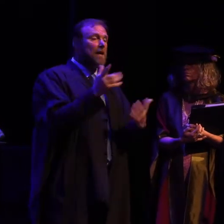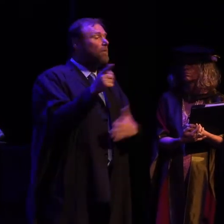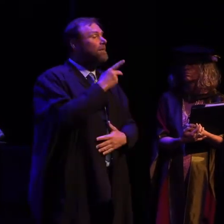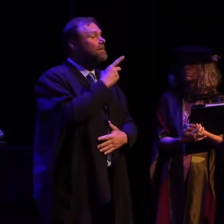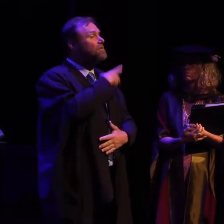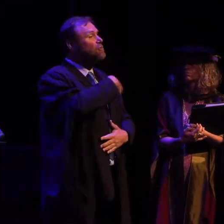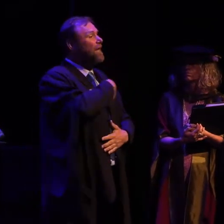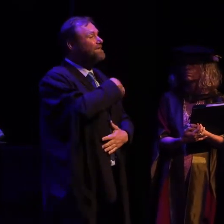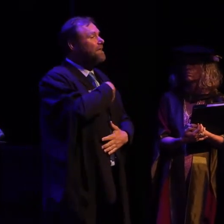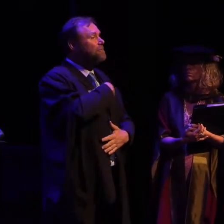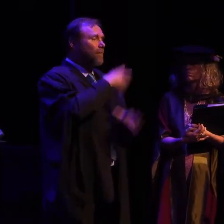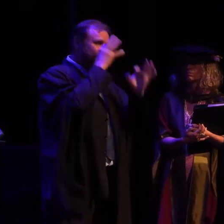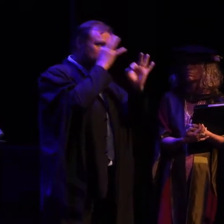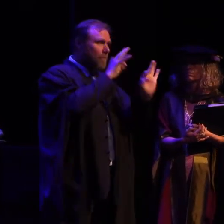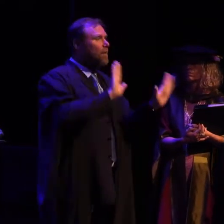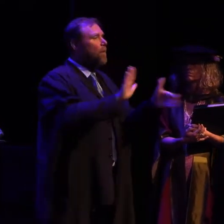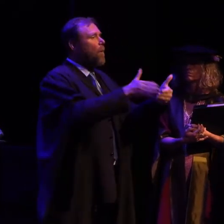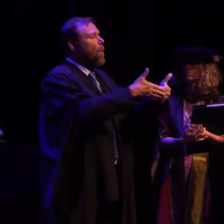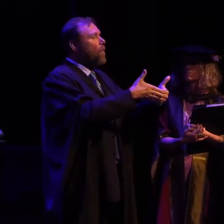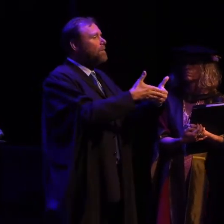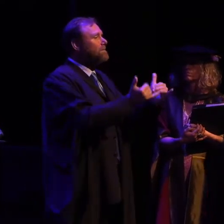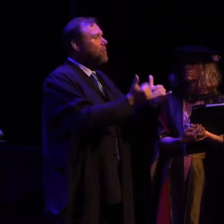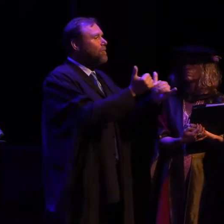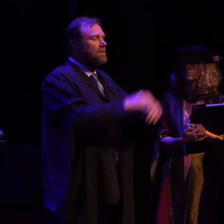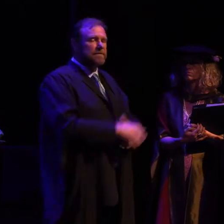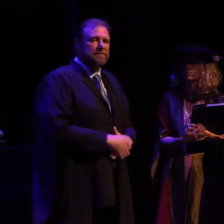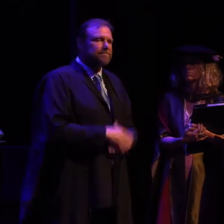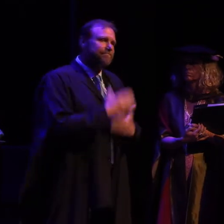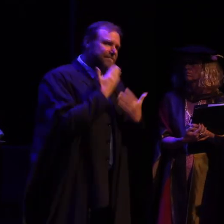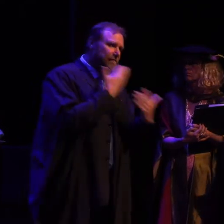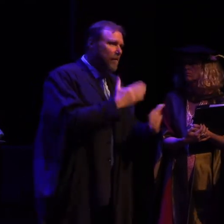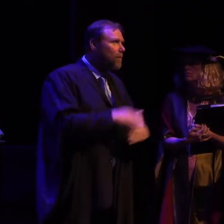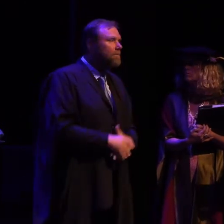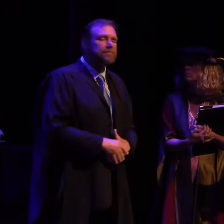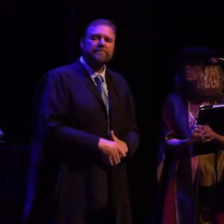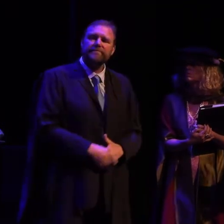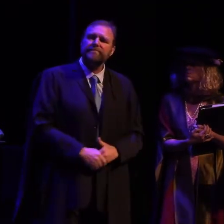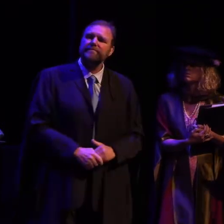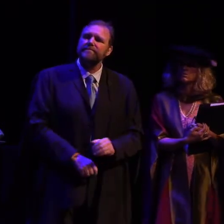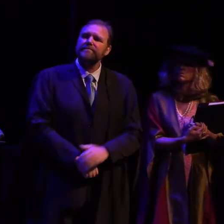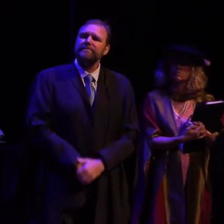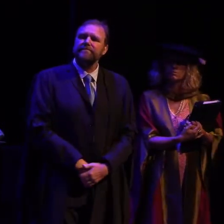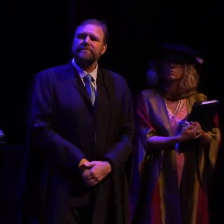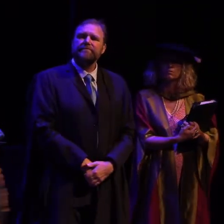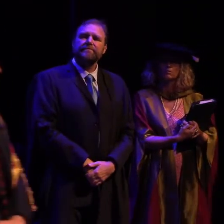to formally close the ceremony. Diolch yn fawr.